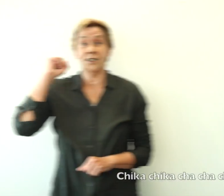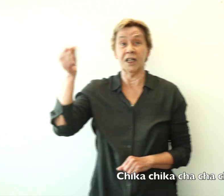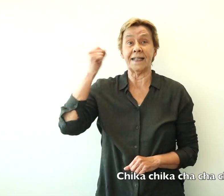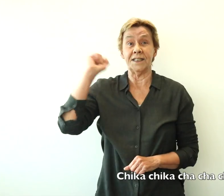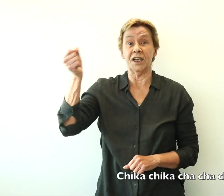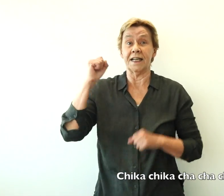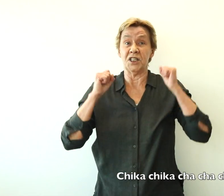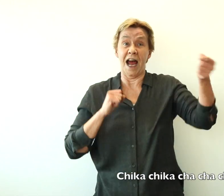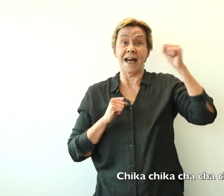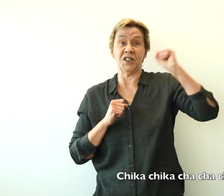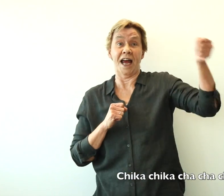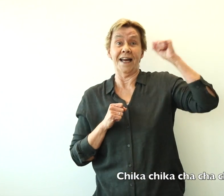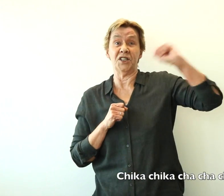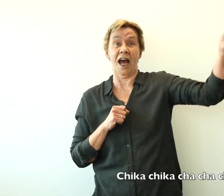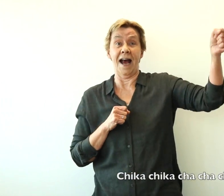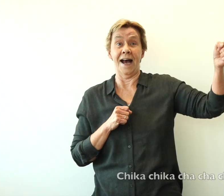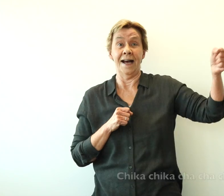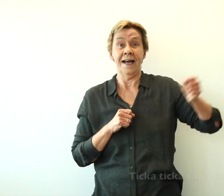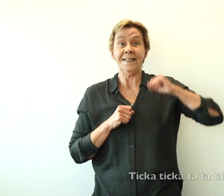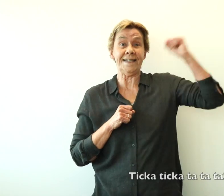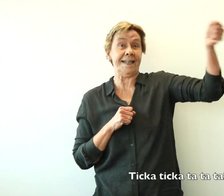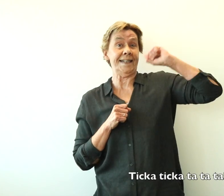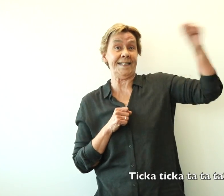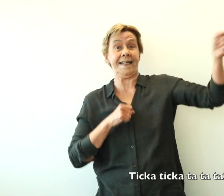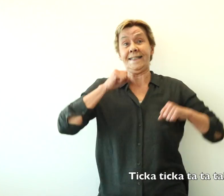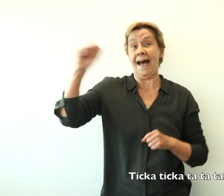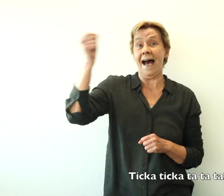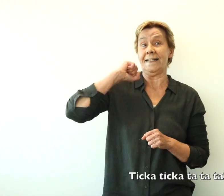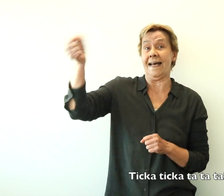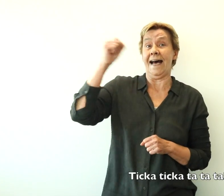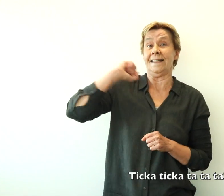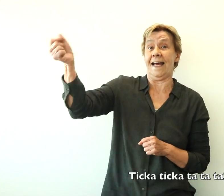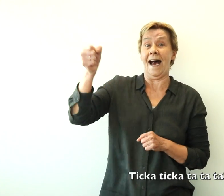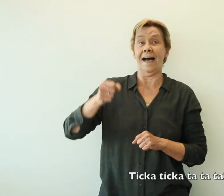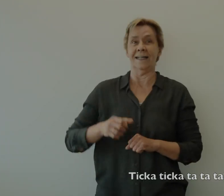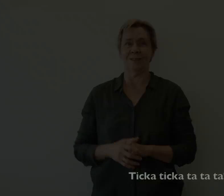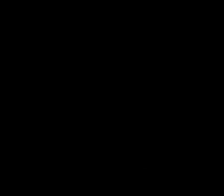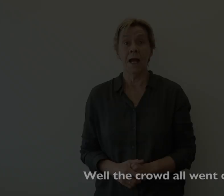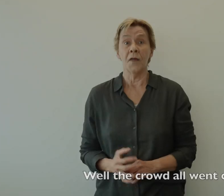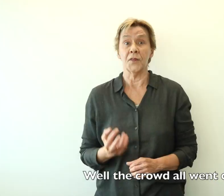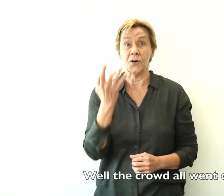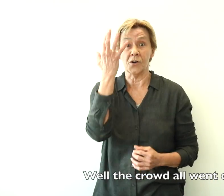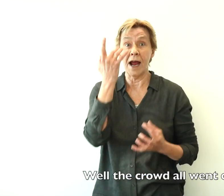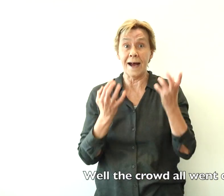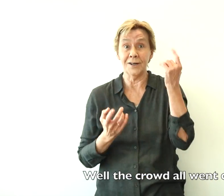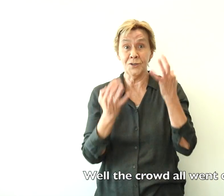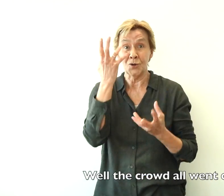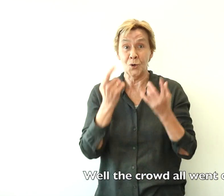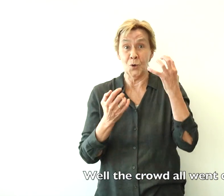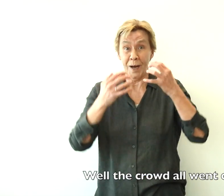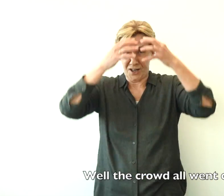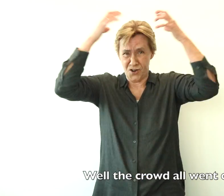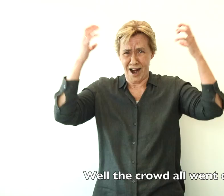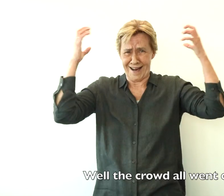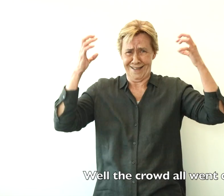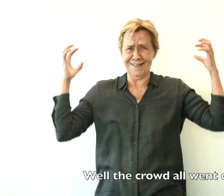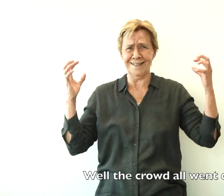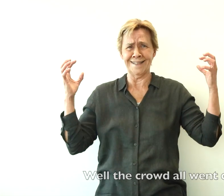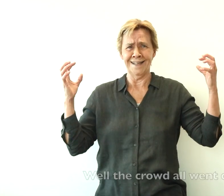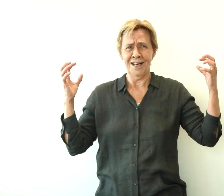Chicka chicka cha cha cha, ticka ticka ta ta ta. The crowd all went crackers